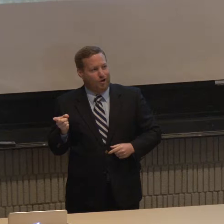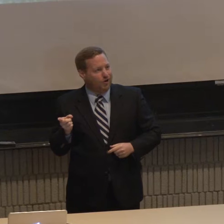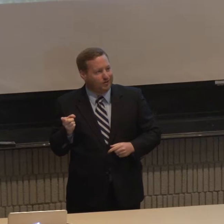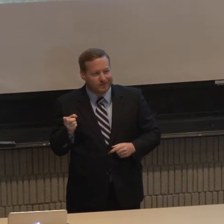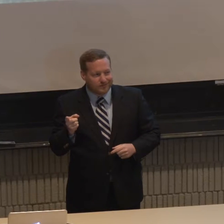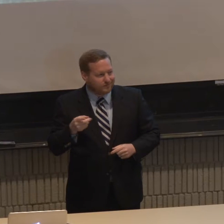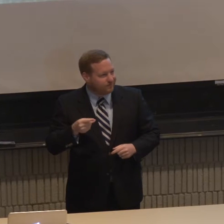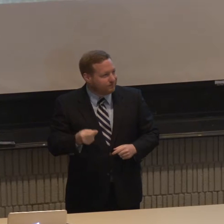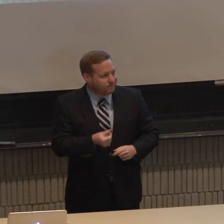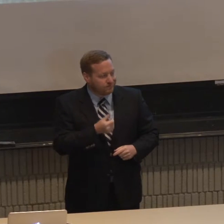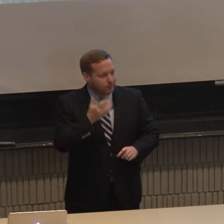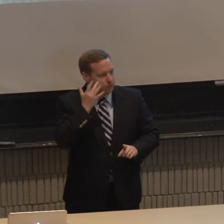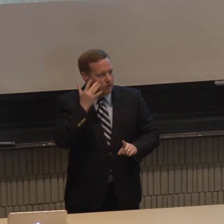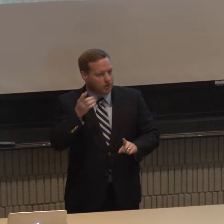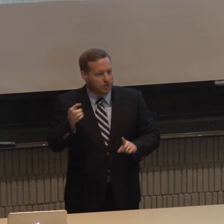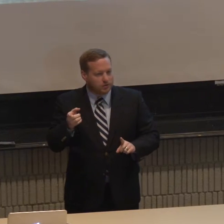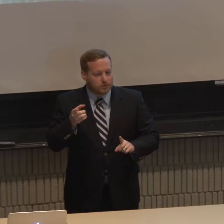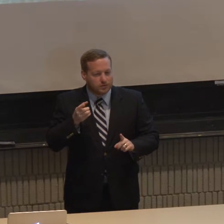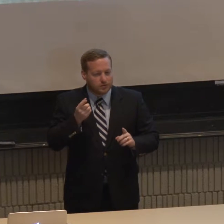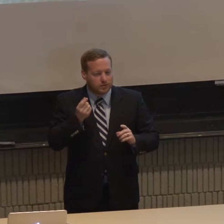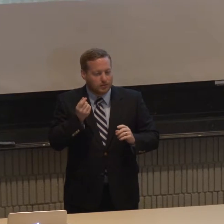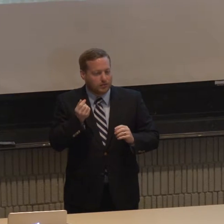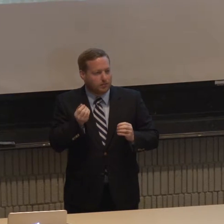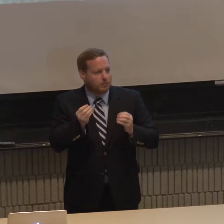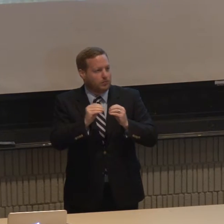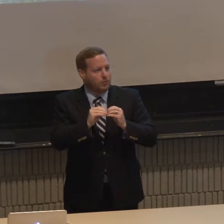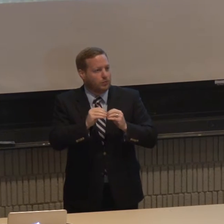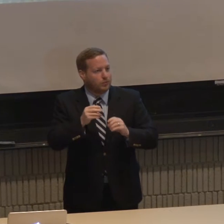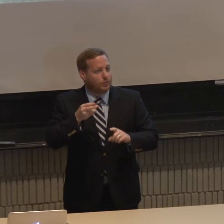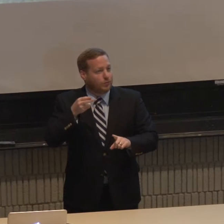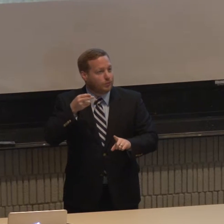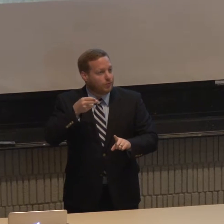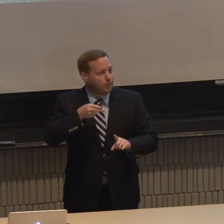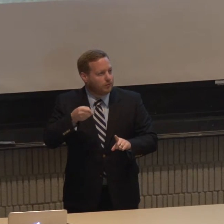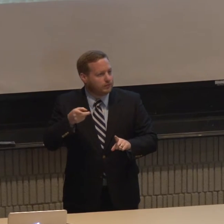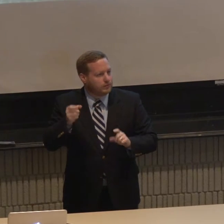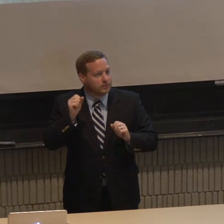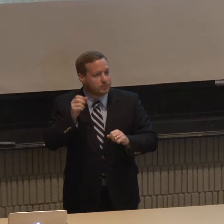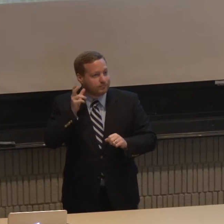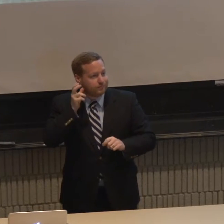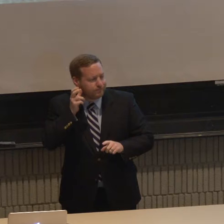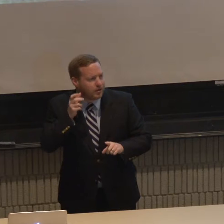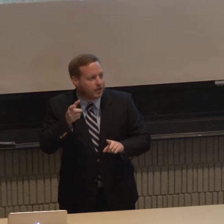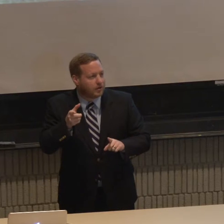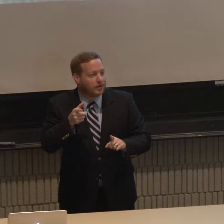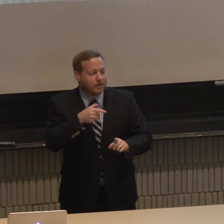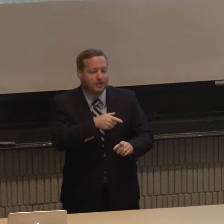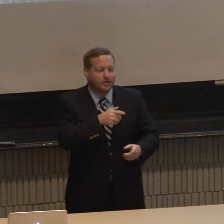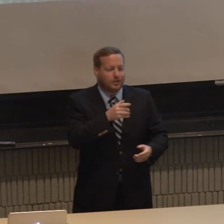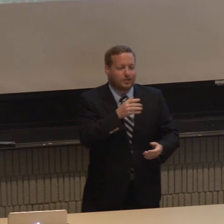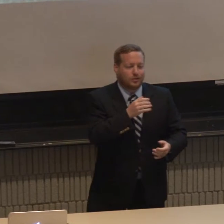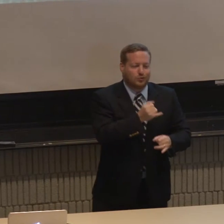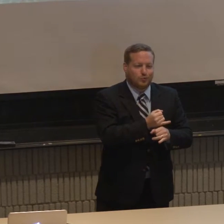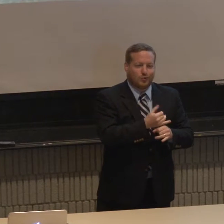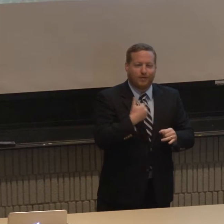information. Now my brother, unfortunately, was in a different situation. He had more